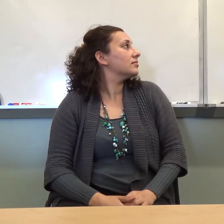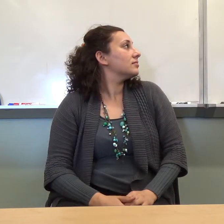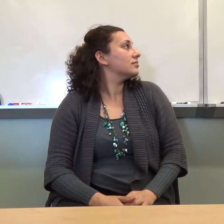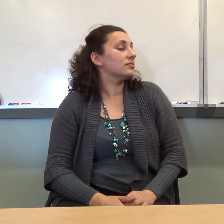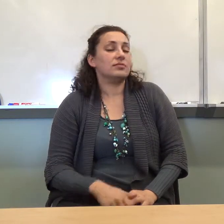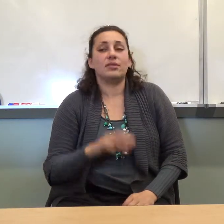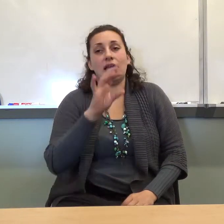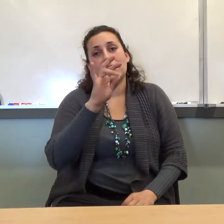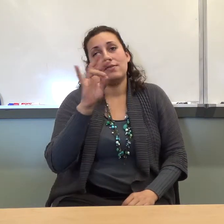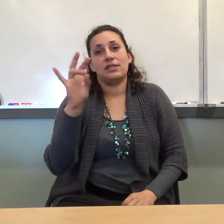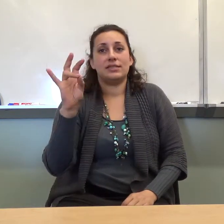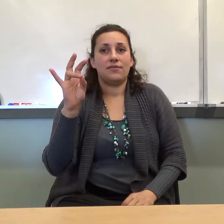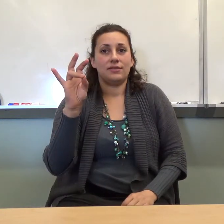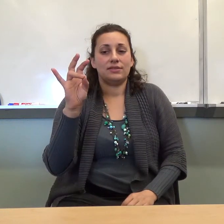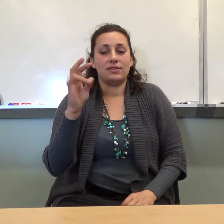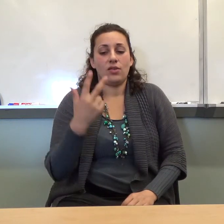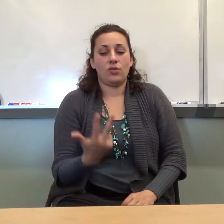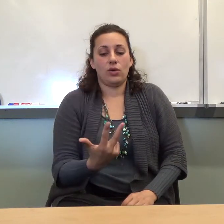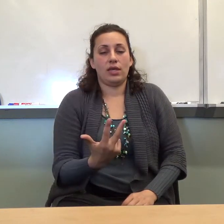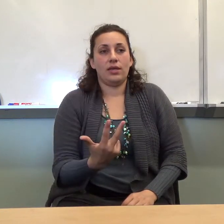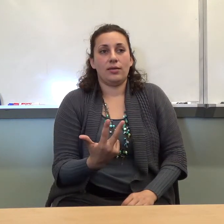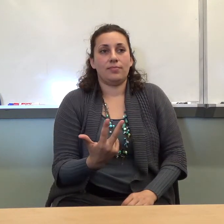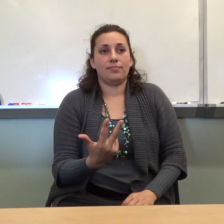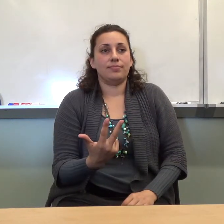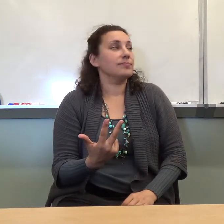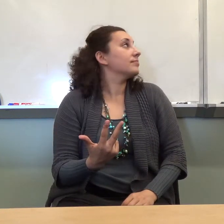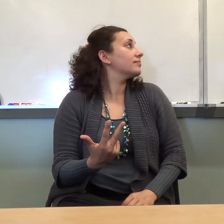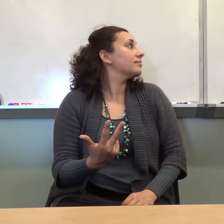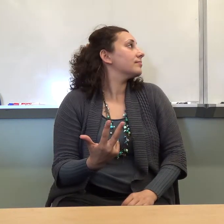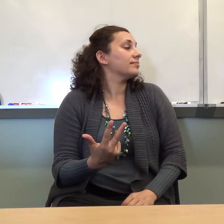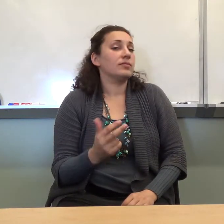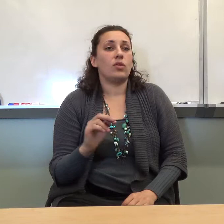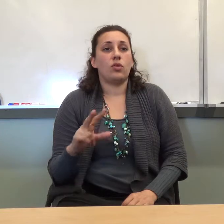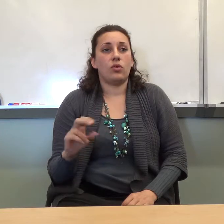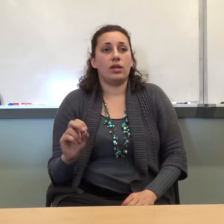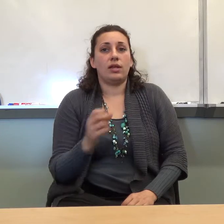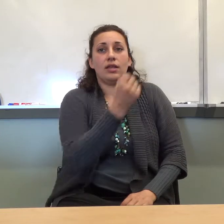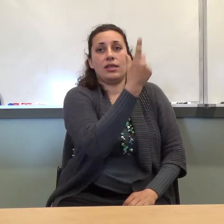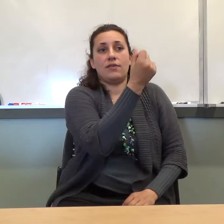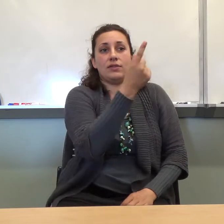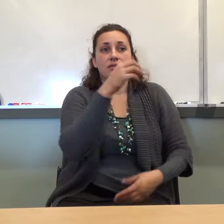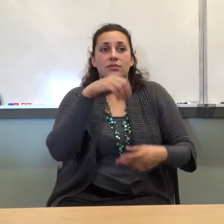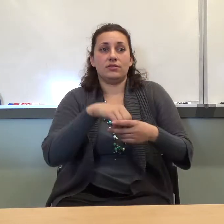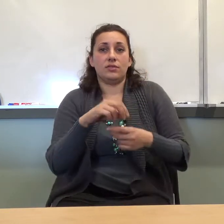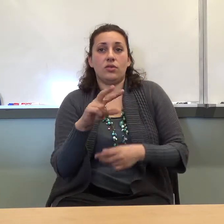77, 3, and so forth. Into 30. 22, and so forth.